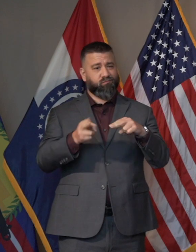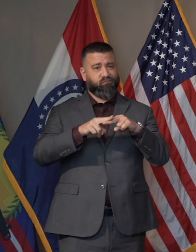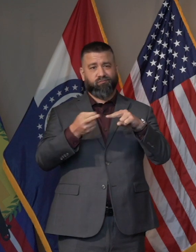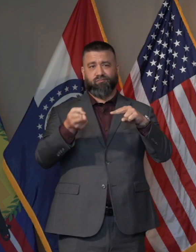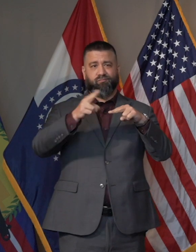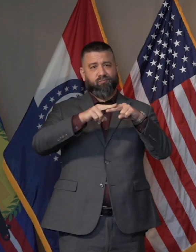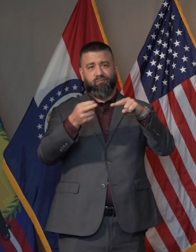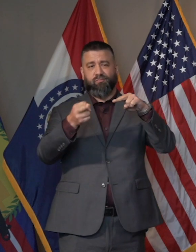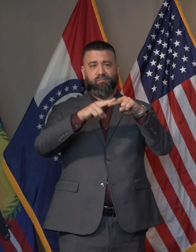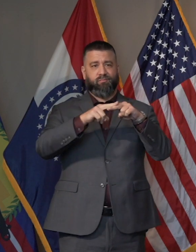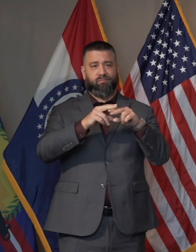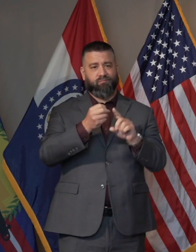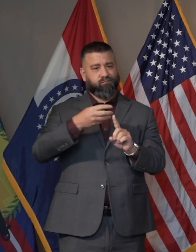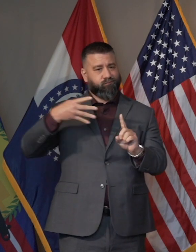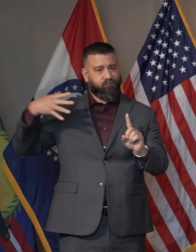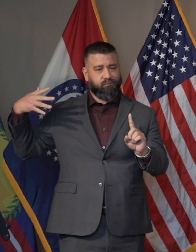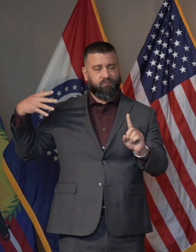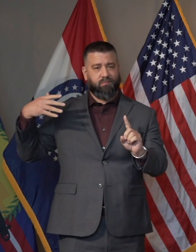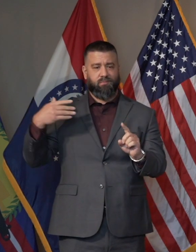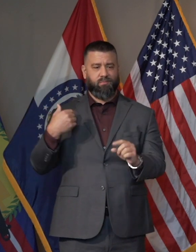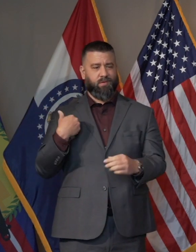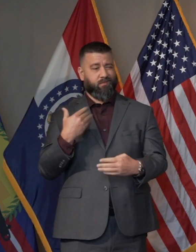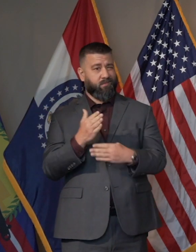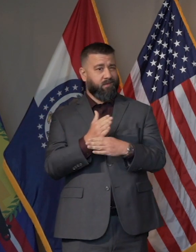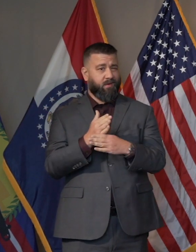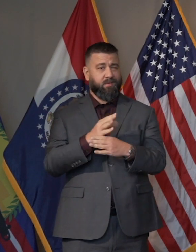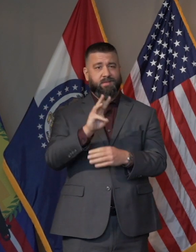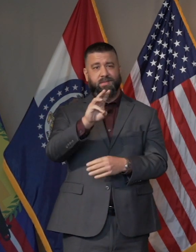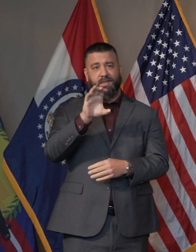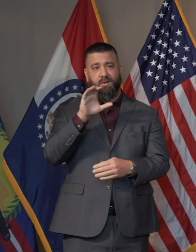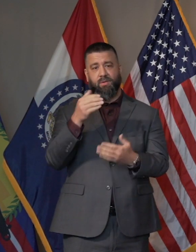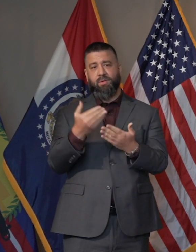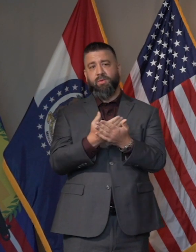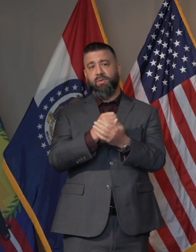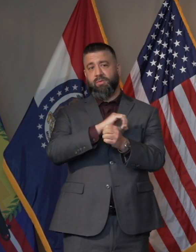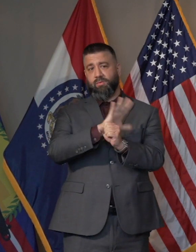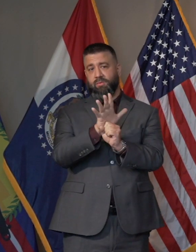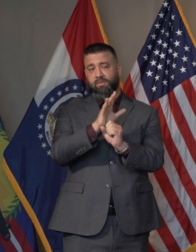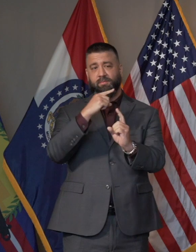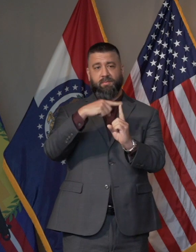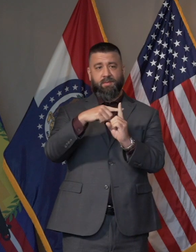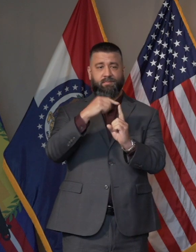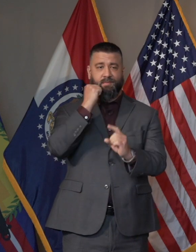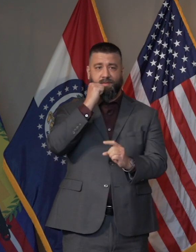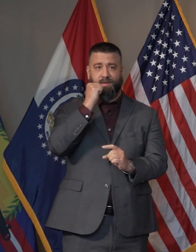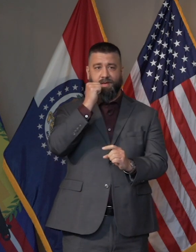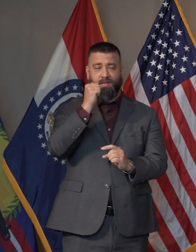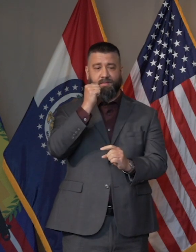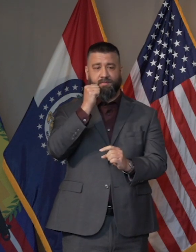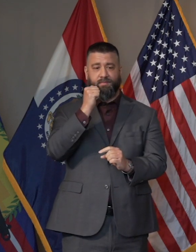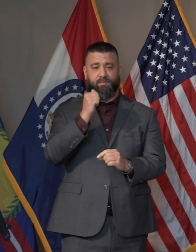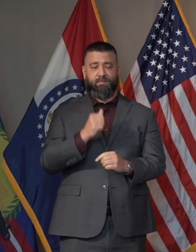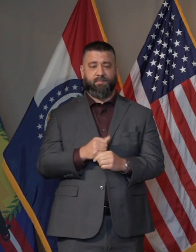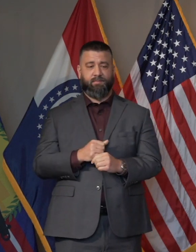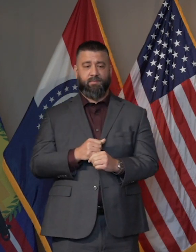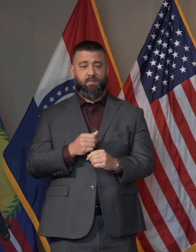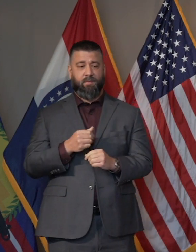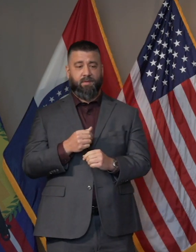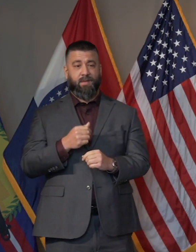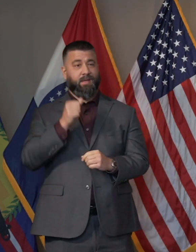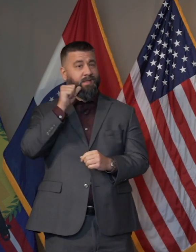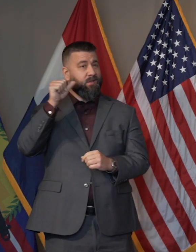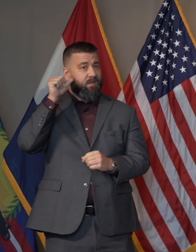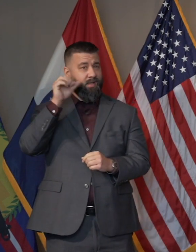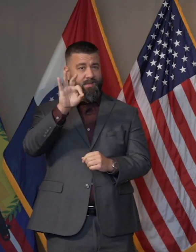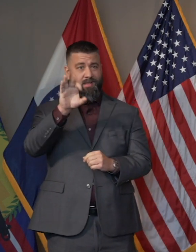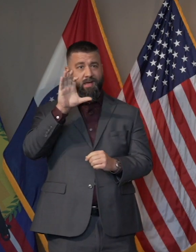exponentially. We have an average of 600 new cases per day over the past week. We had over 900 cases